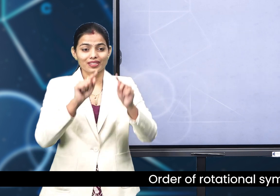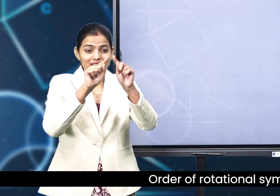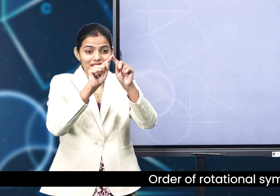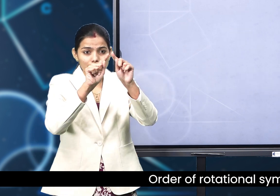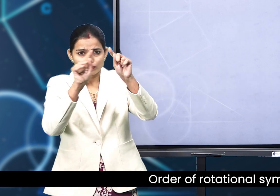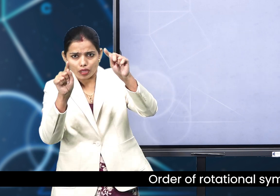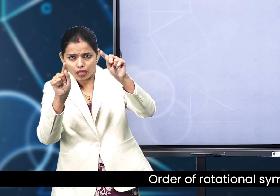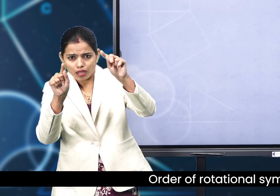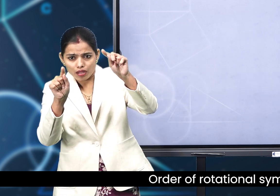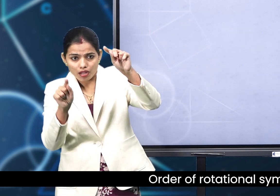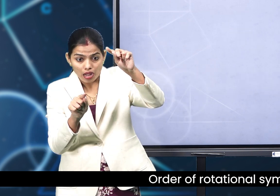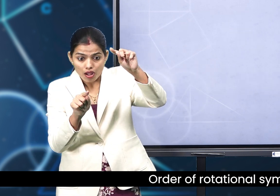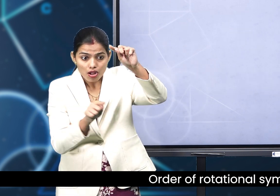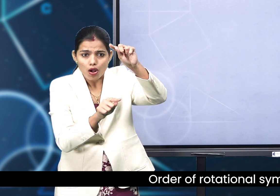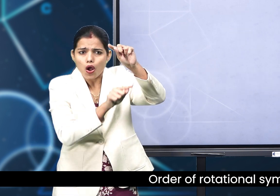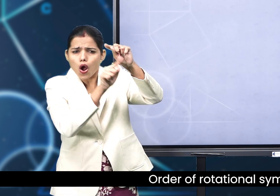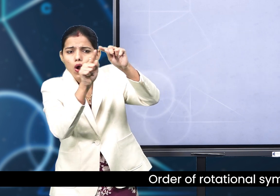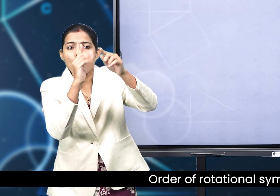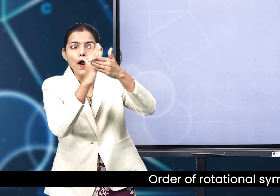Order of rotational symmetry.